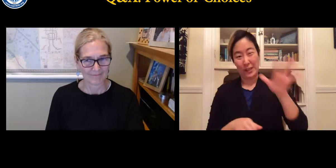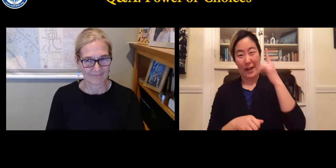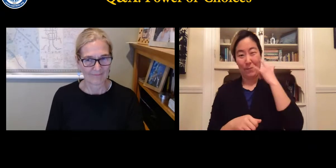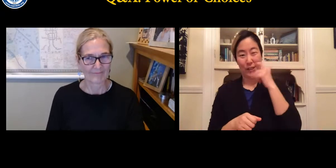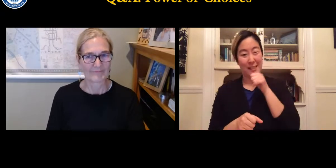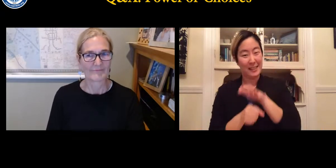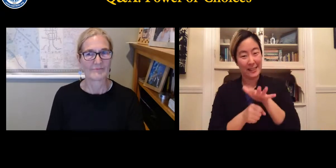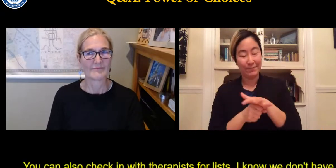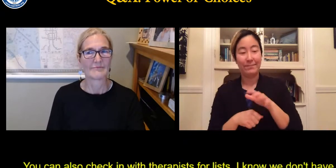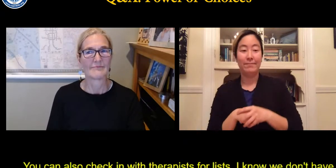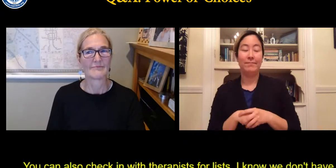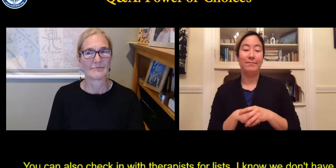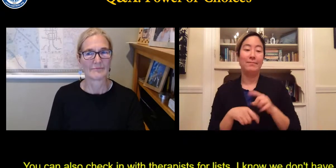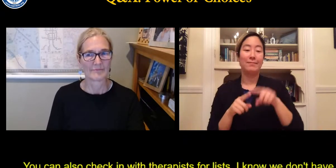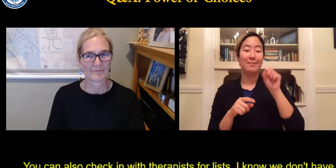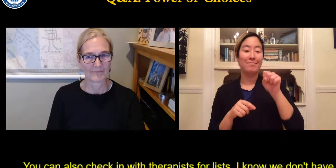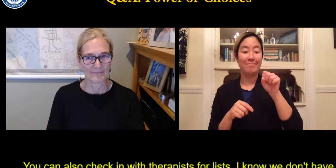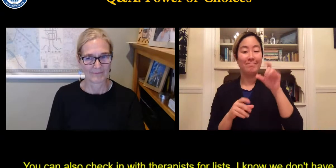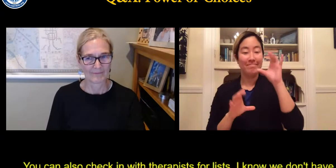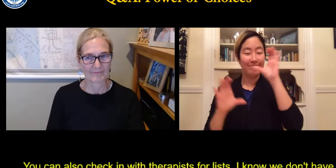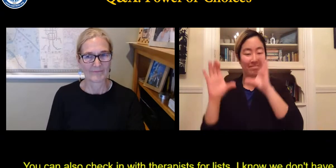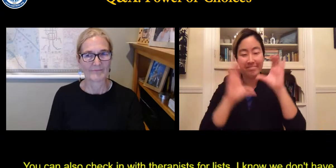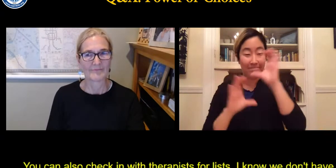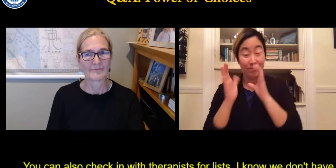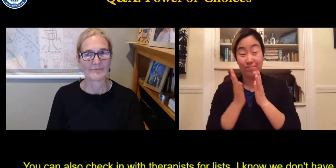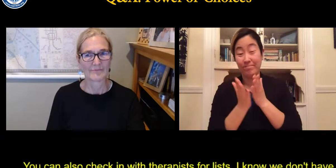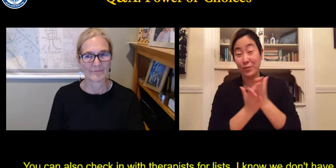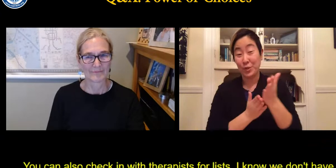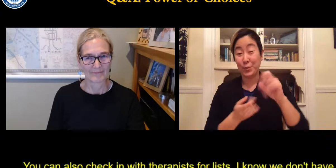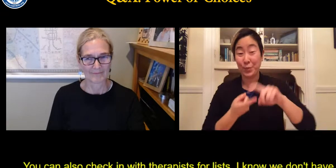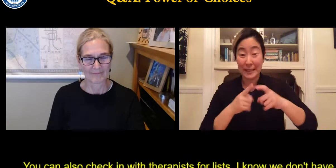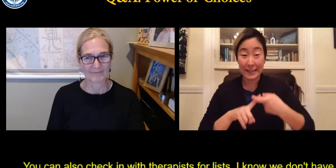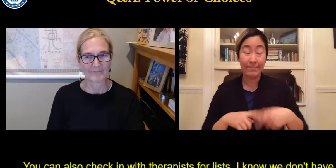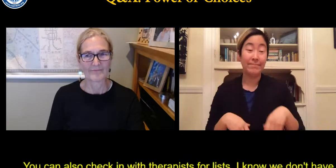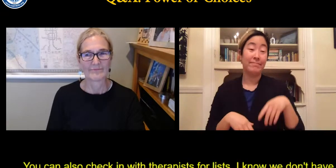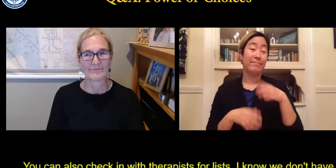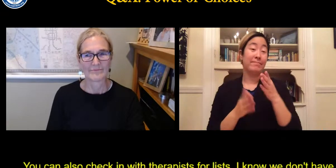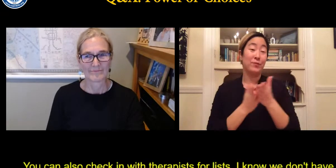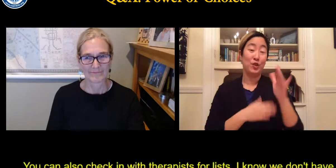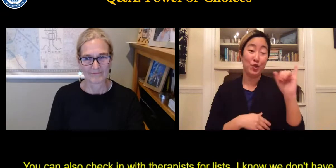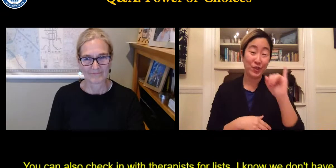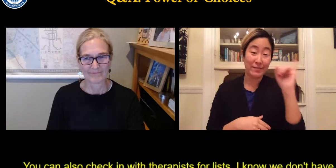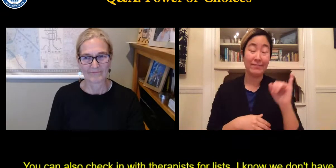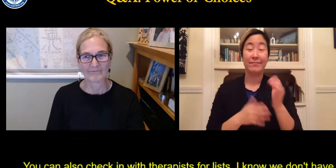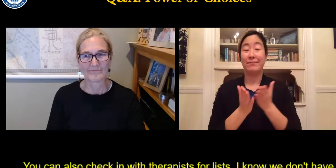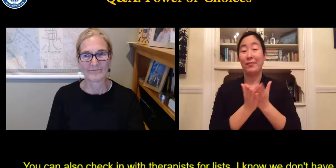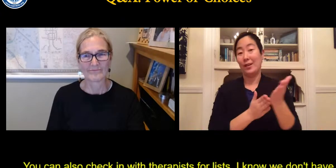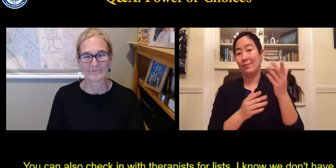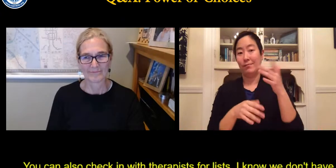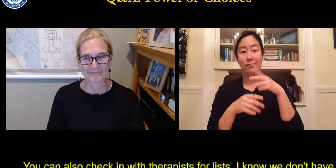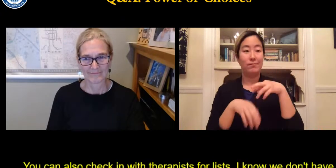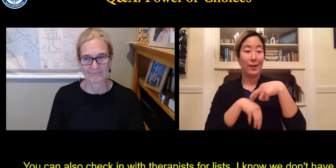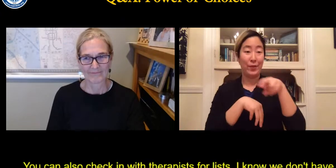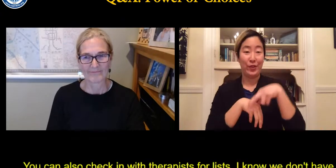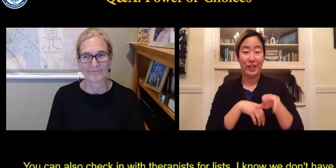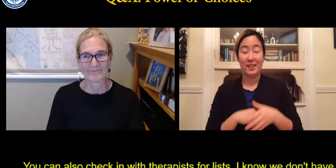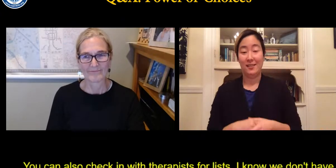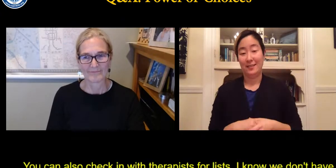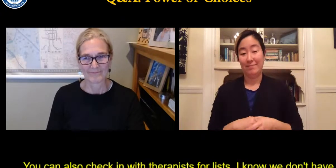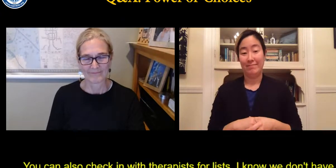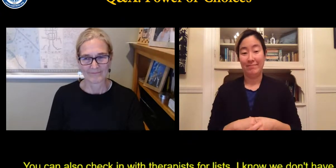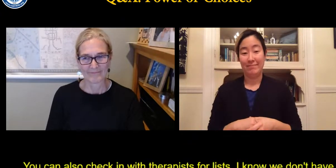In California, it's a one-page list of those who serve the deaf community, so there's not enough.